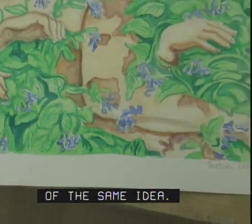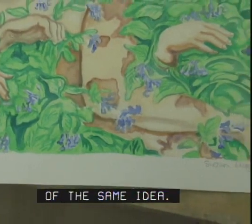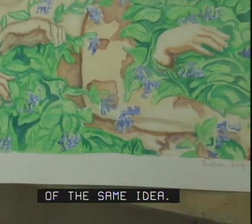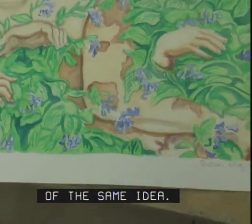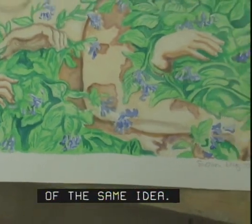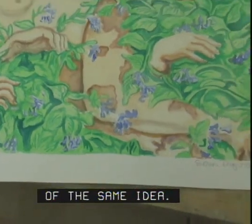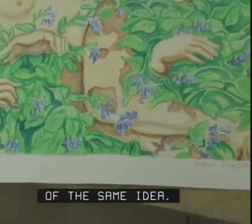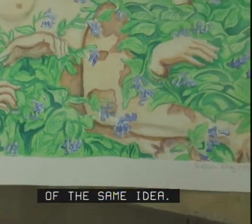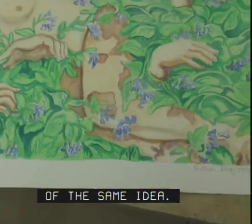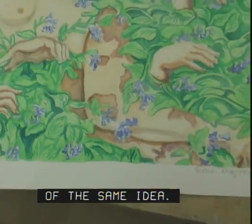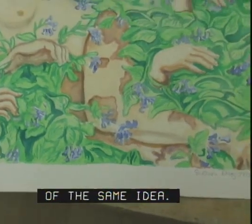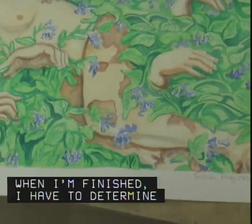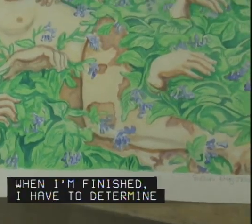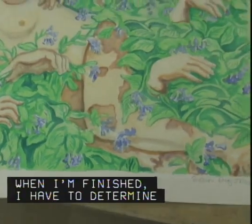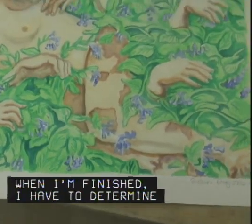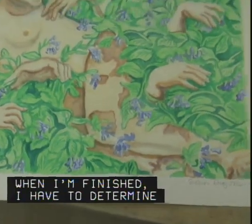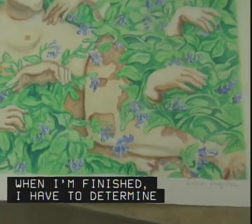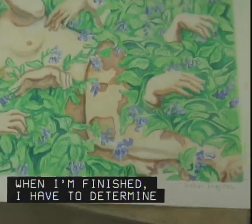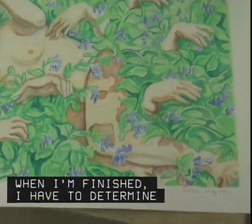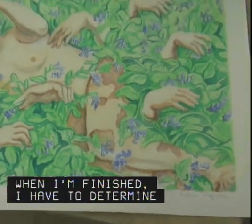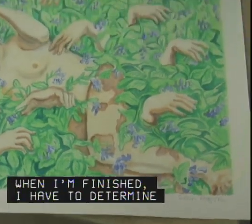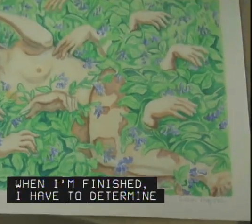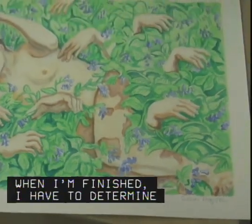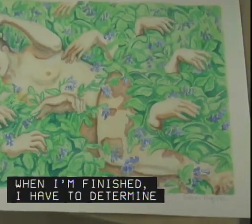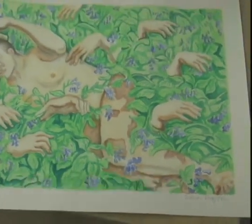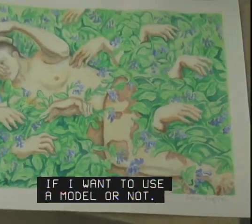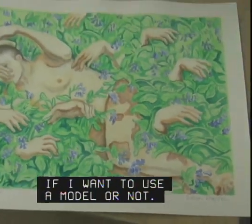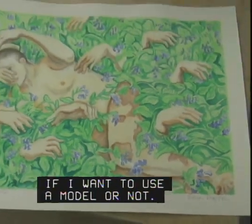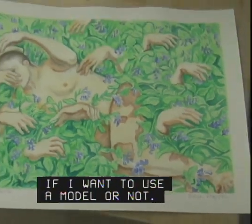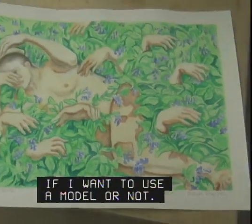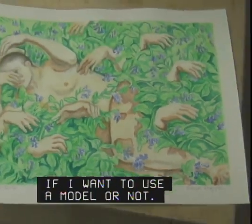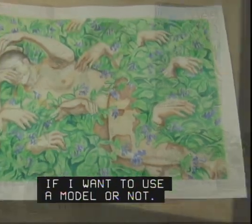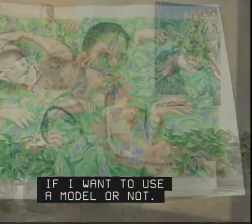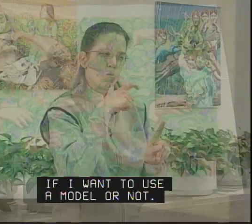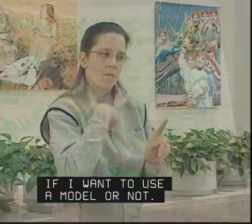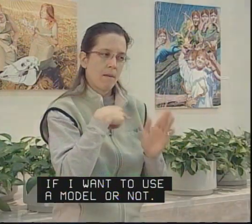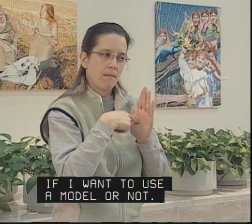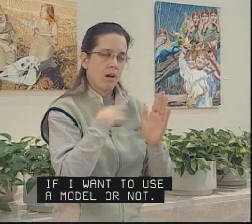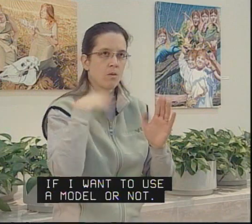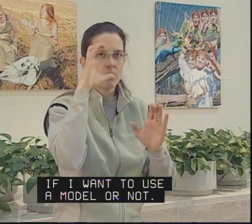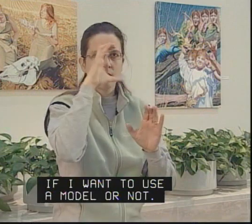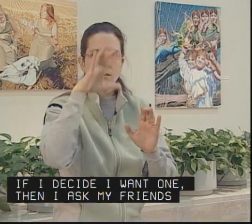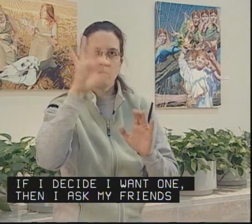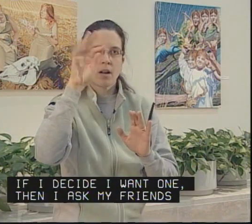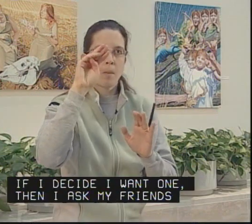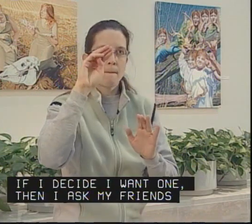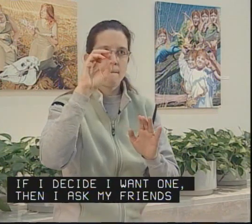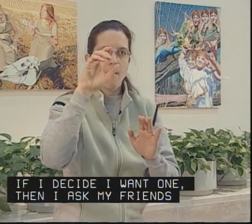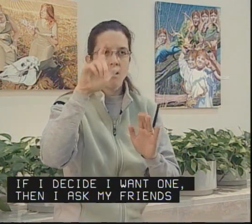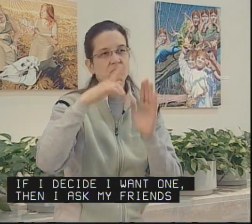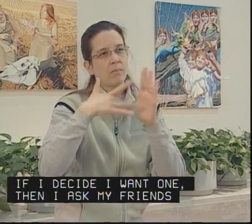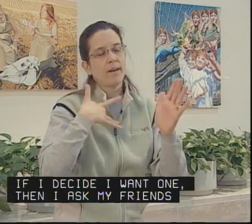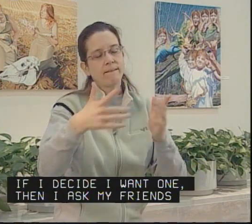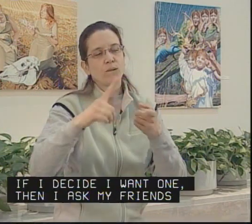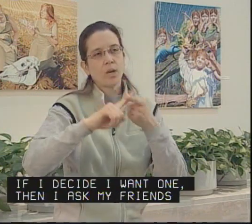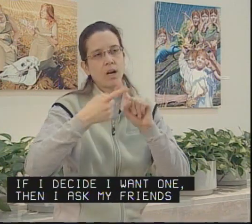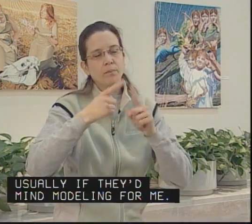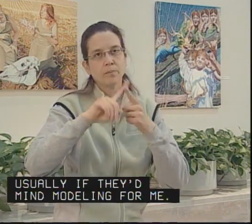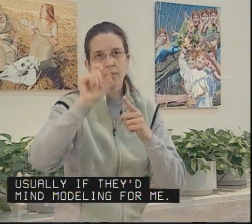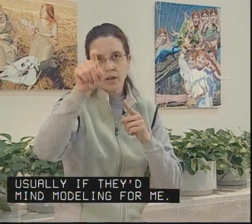same idea. When I'm finished, I have to determine if I want to use a model or not. If I decide I want one, then I ask my friends usually if they'd